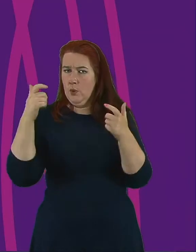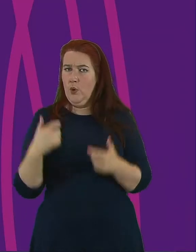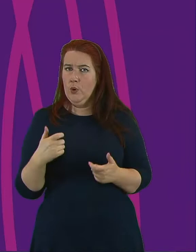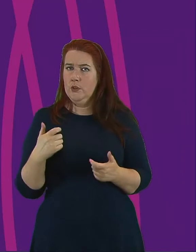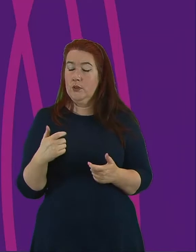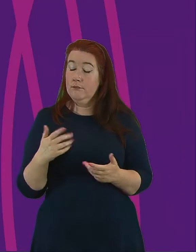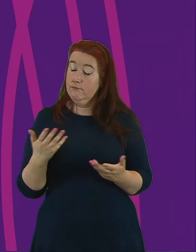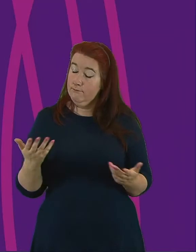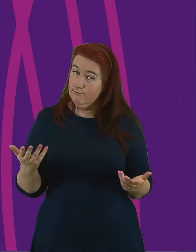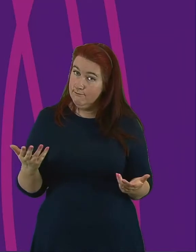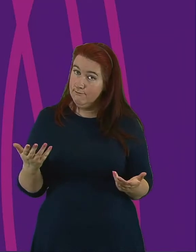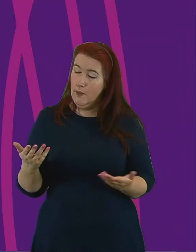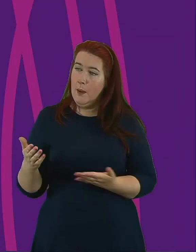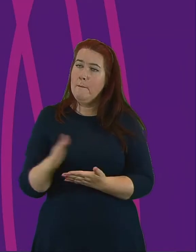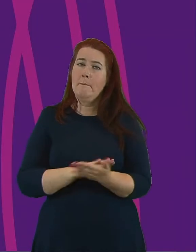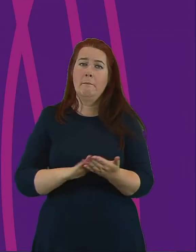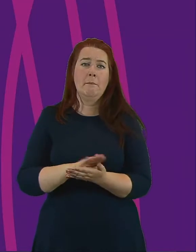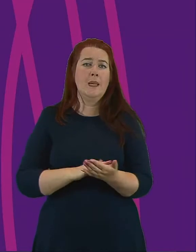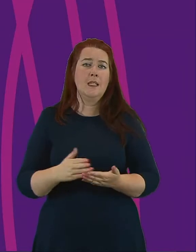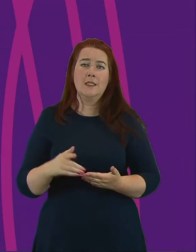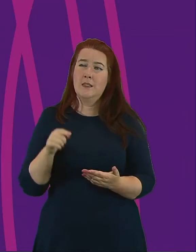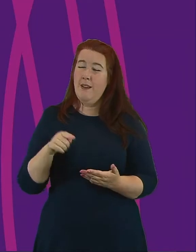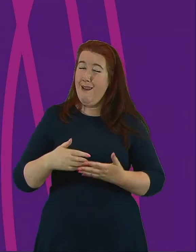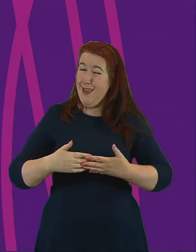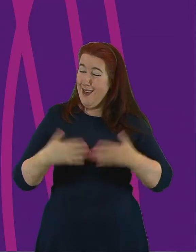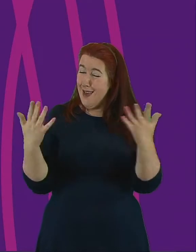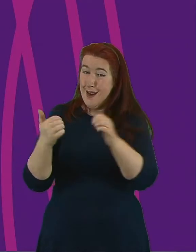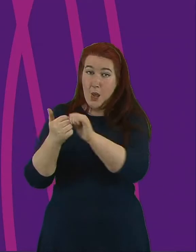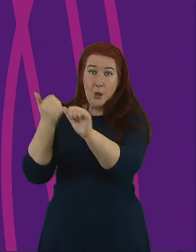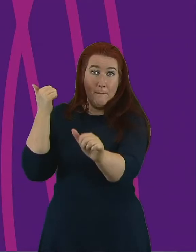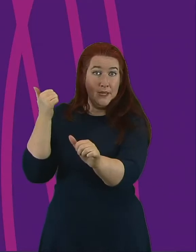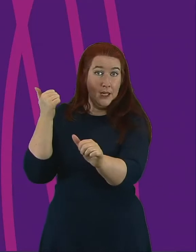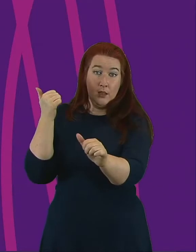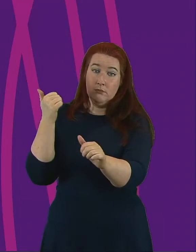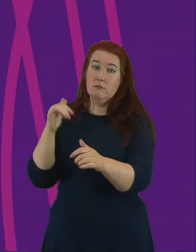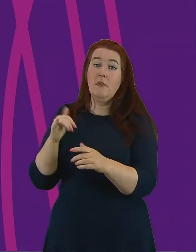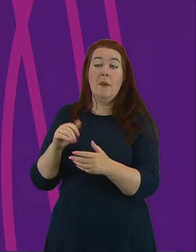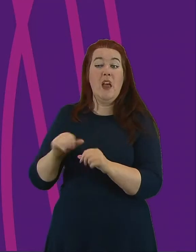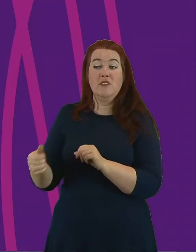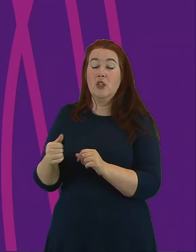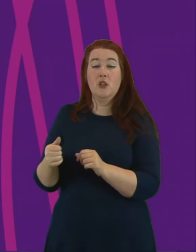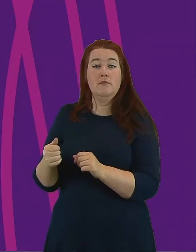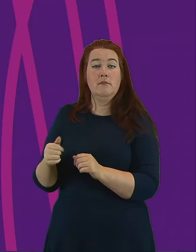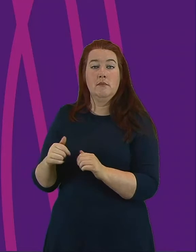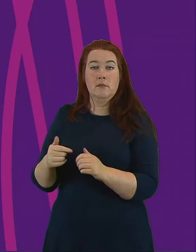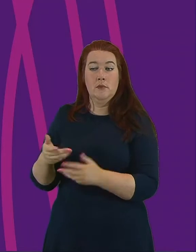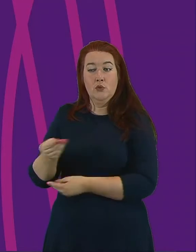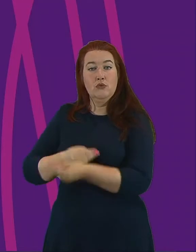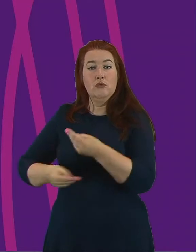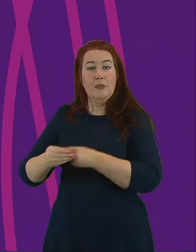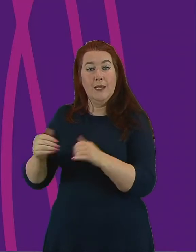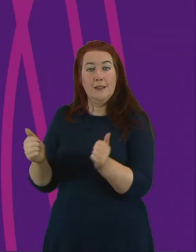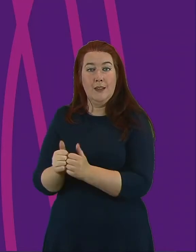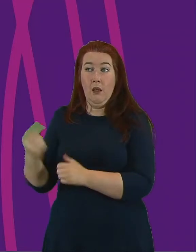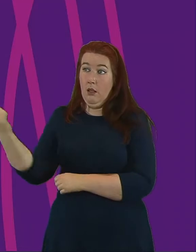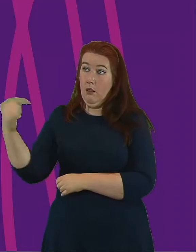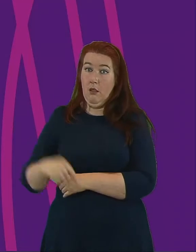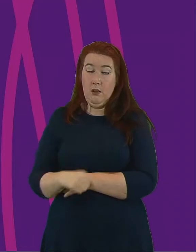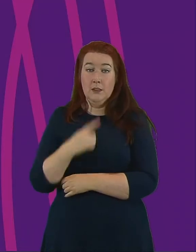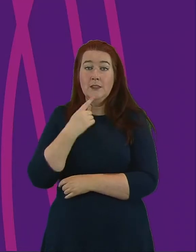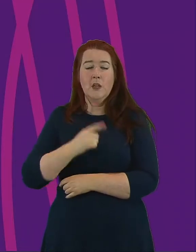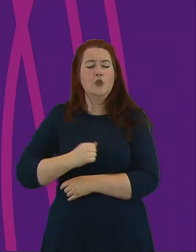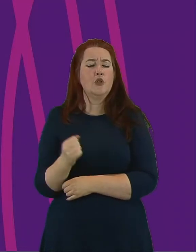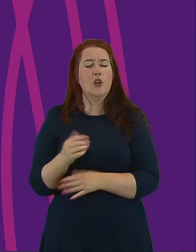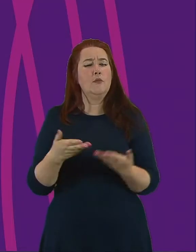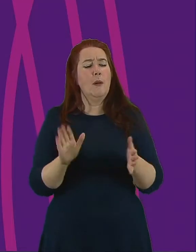opens the door to any company, particularly coming into the country after a trade deal, to say about public services, Scottish public services, no, that's